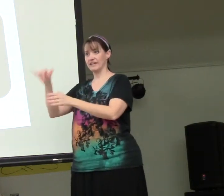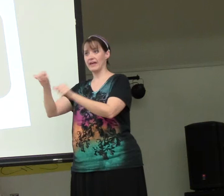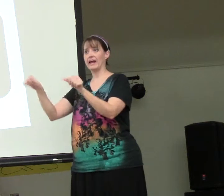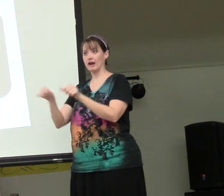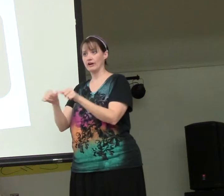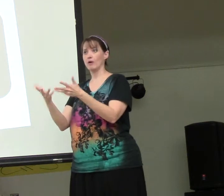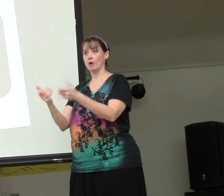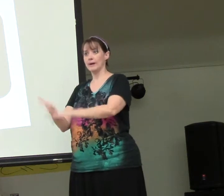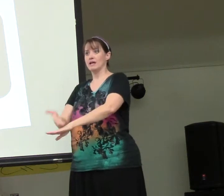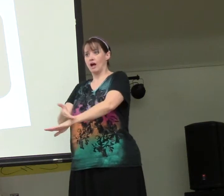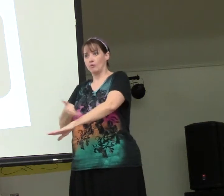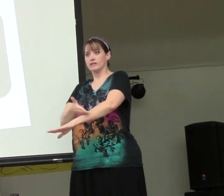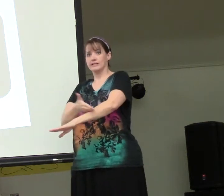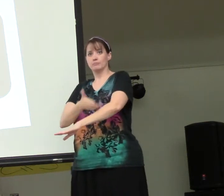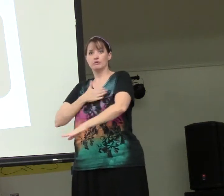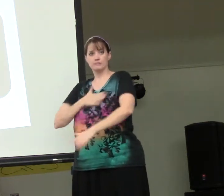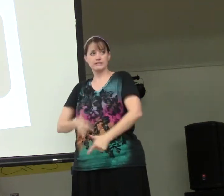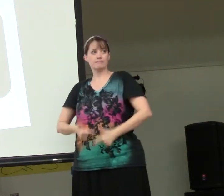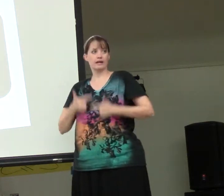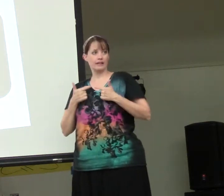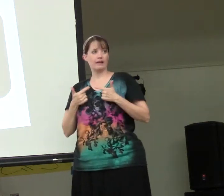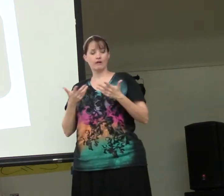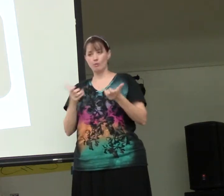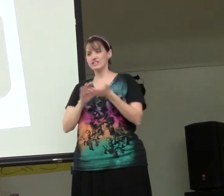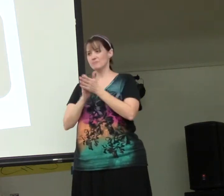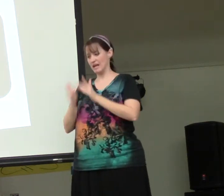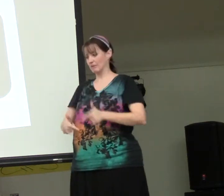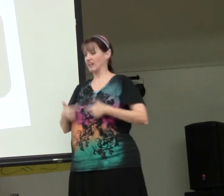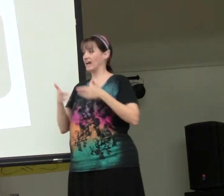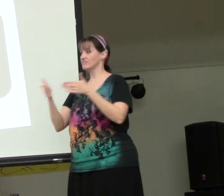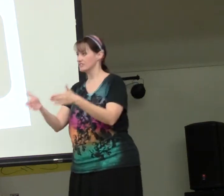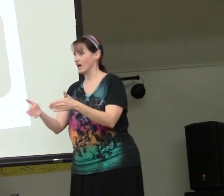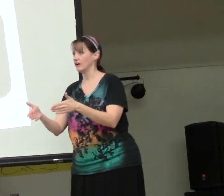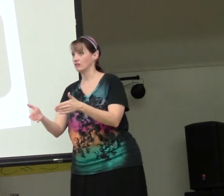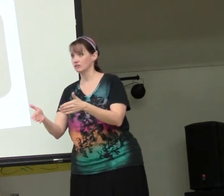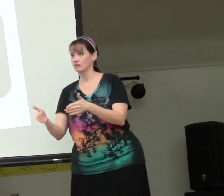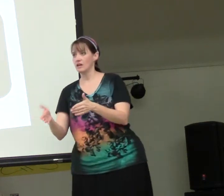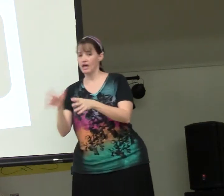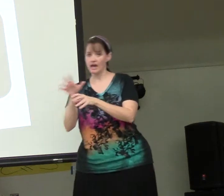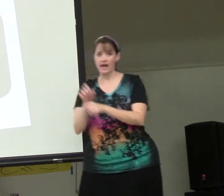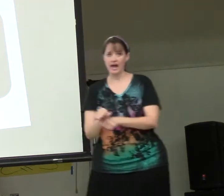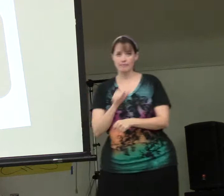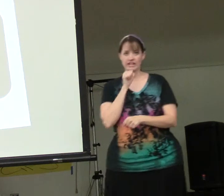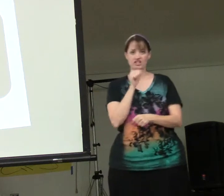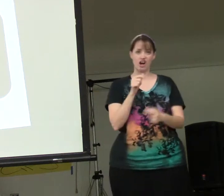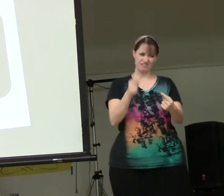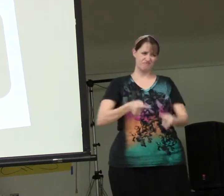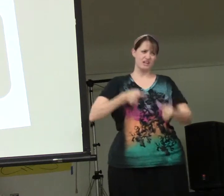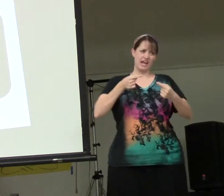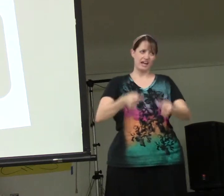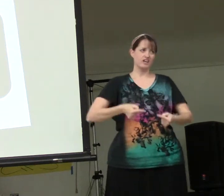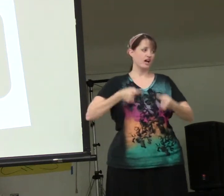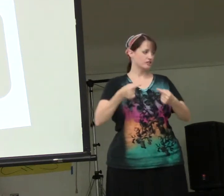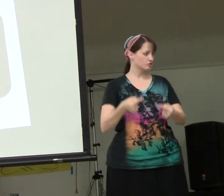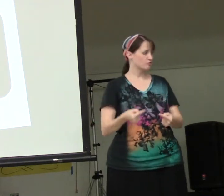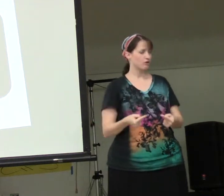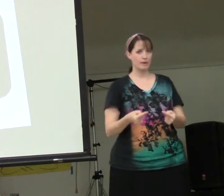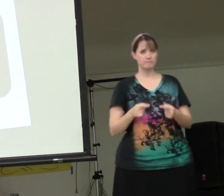in that area. I want to see improvements in my life. I want it to become a lifestyle and a habit and not a struggle. And